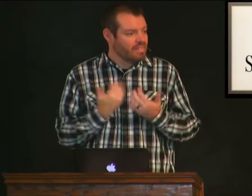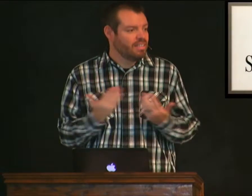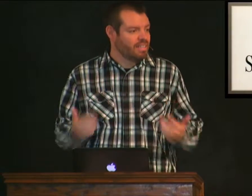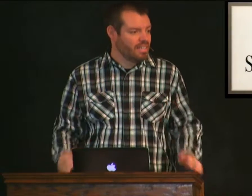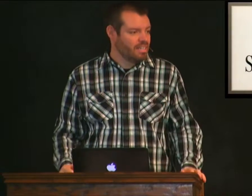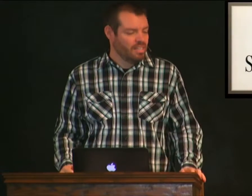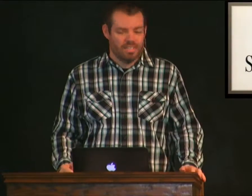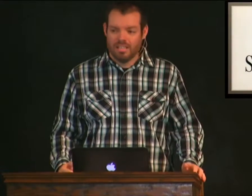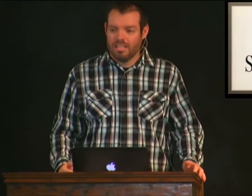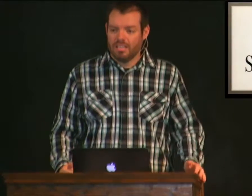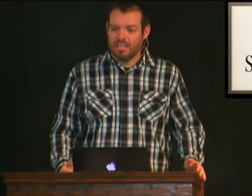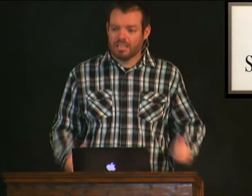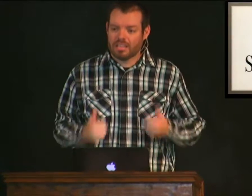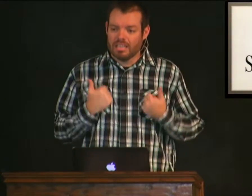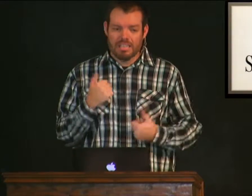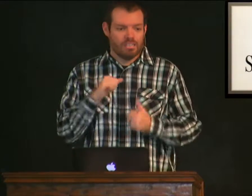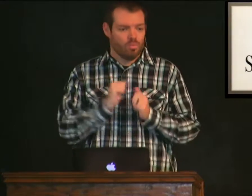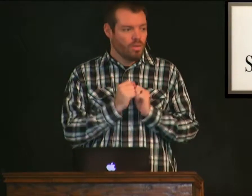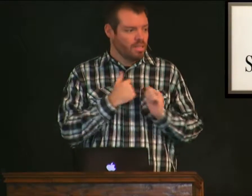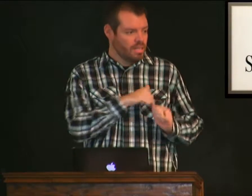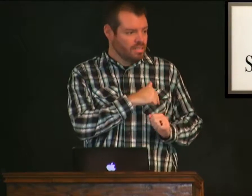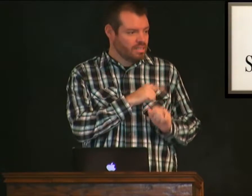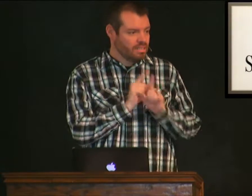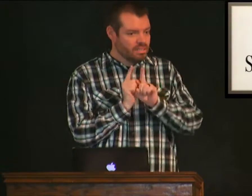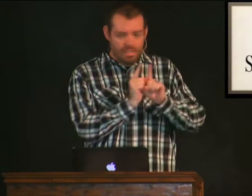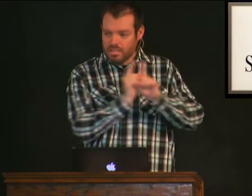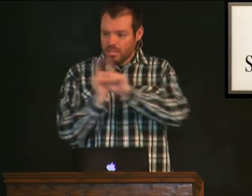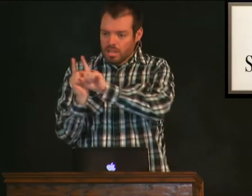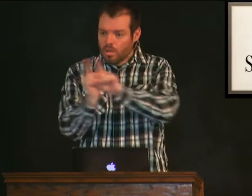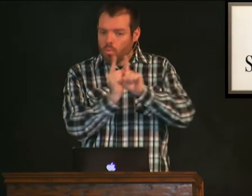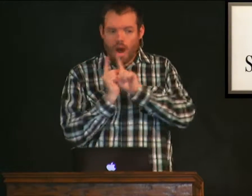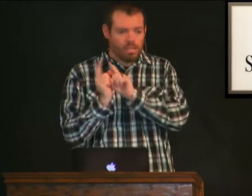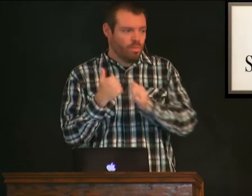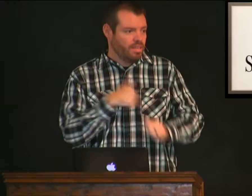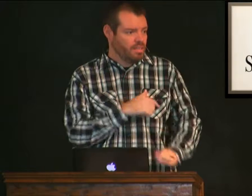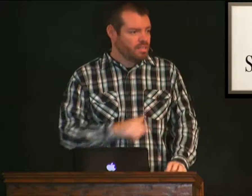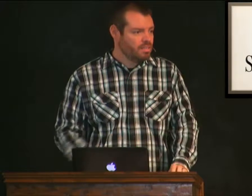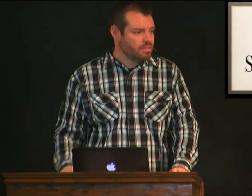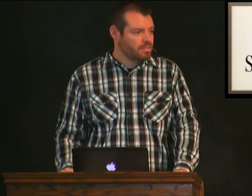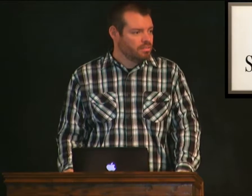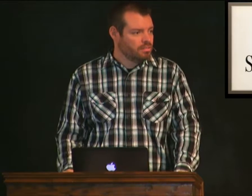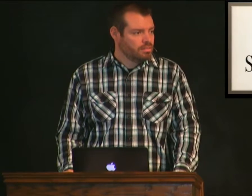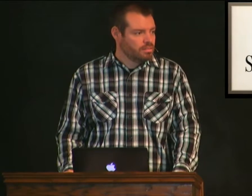It's a living thing. It lives with us.